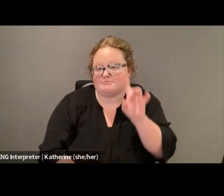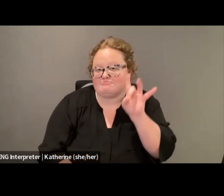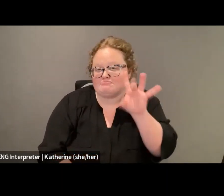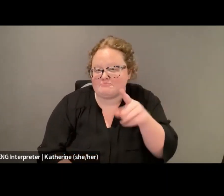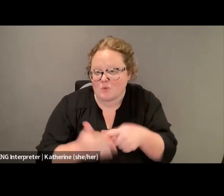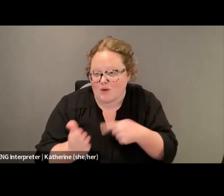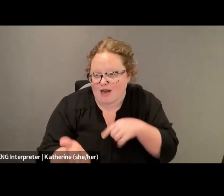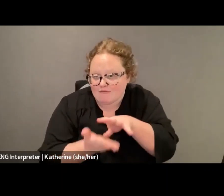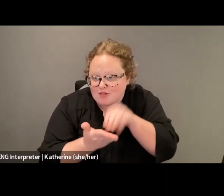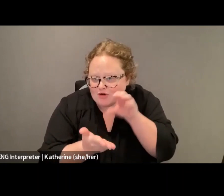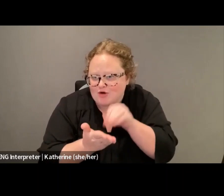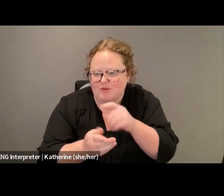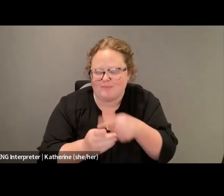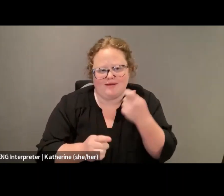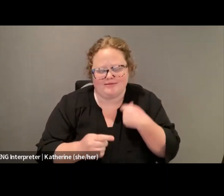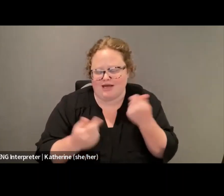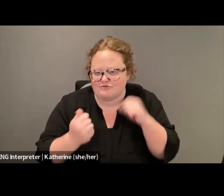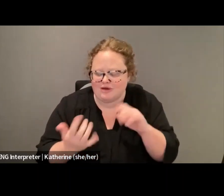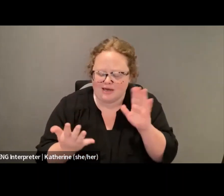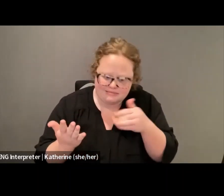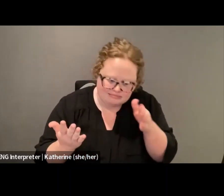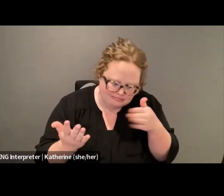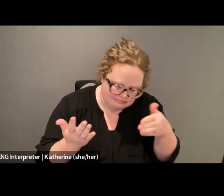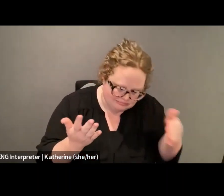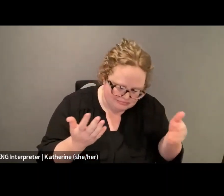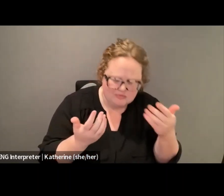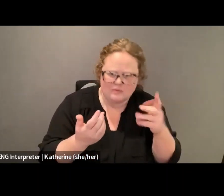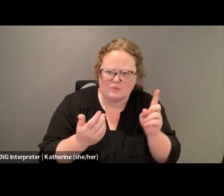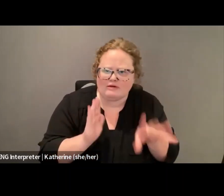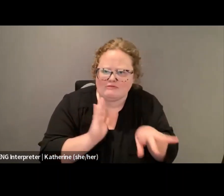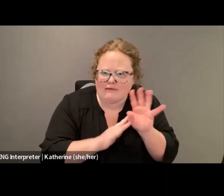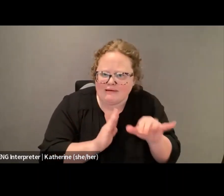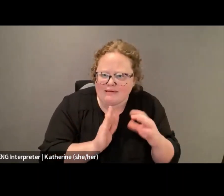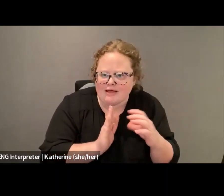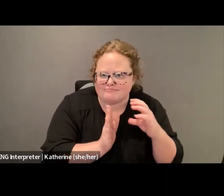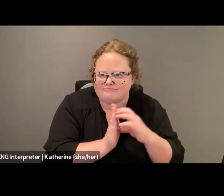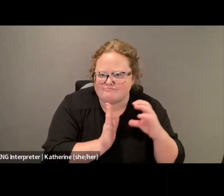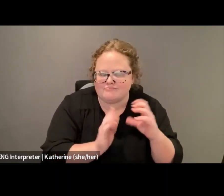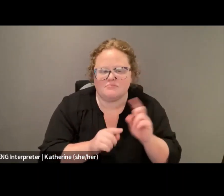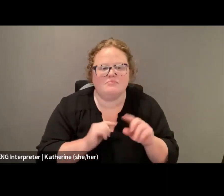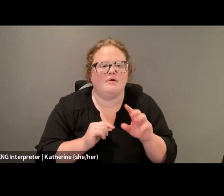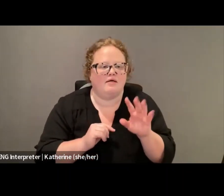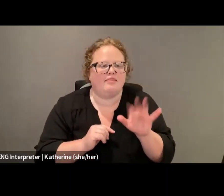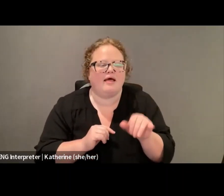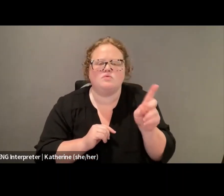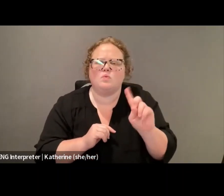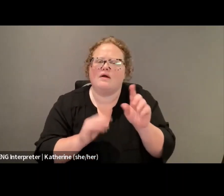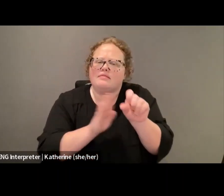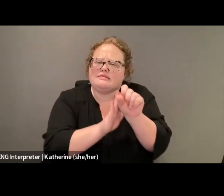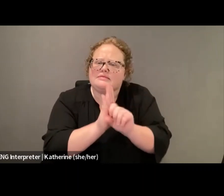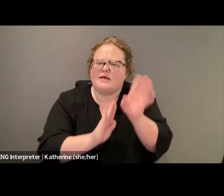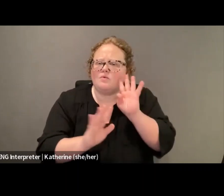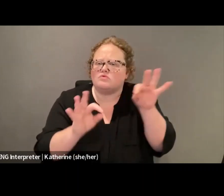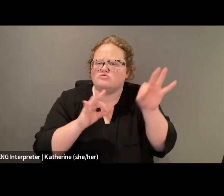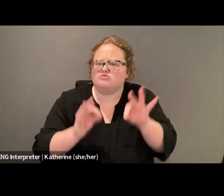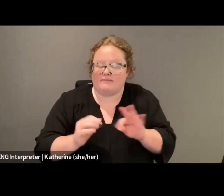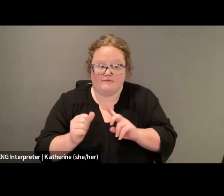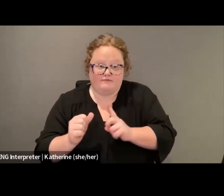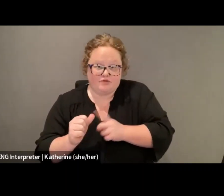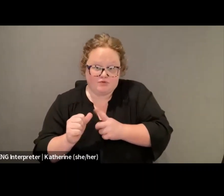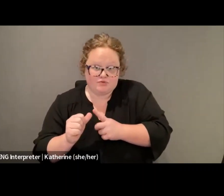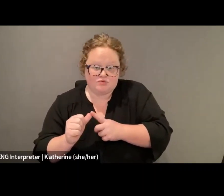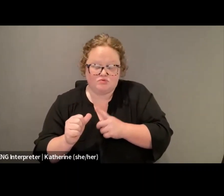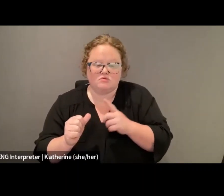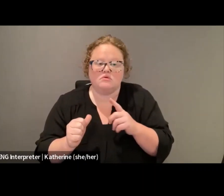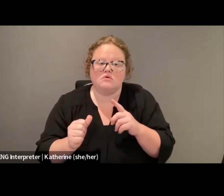spending way too many hours digging into these things. But this is where the state's going to describe, first and foremost,